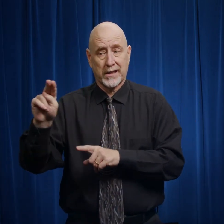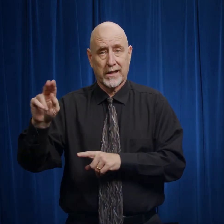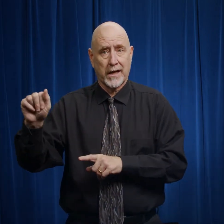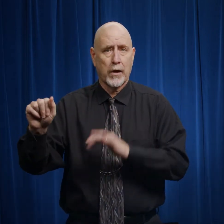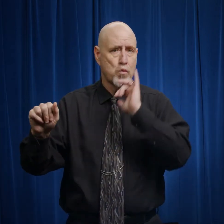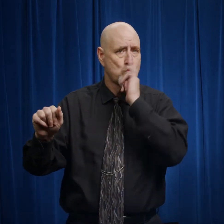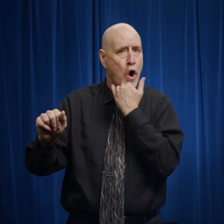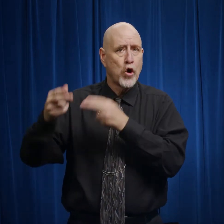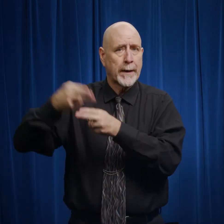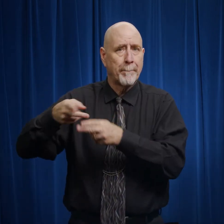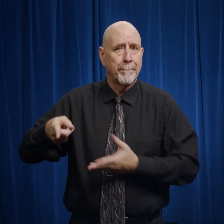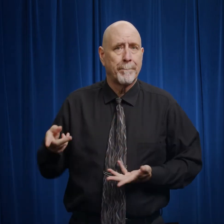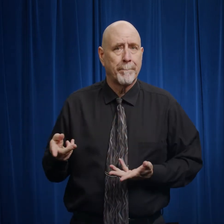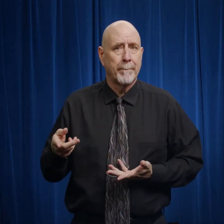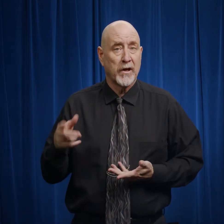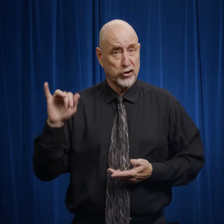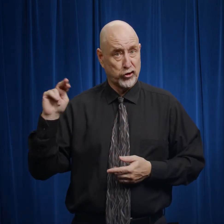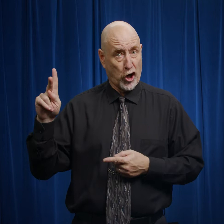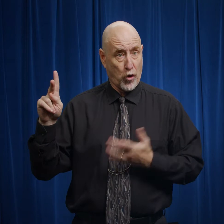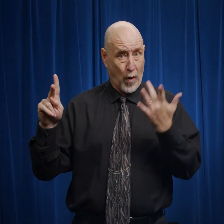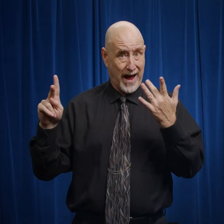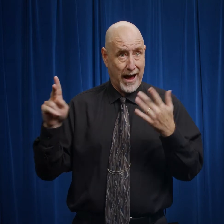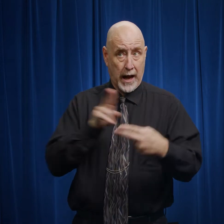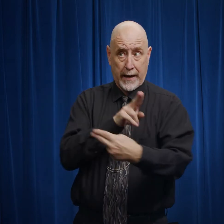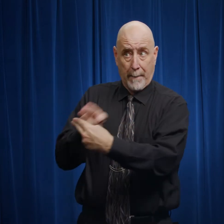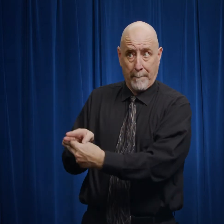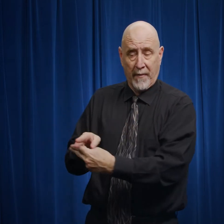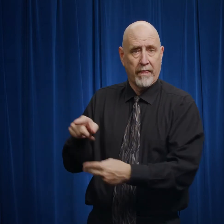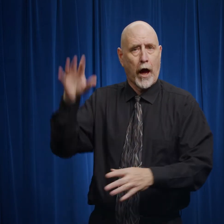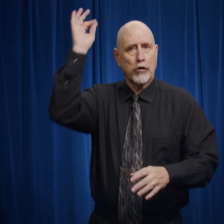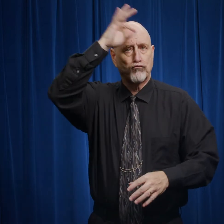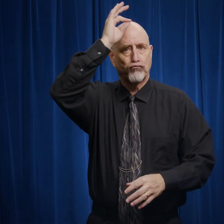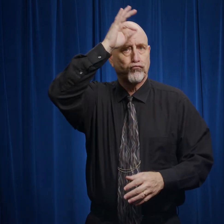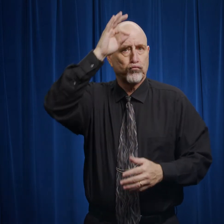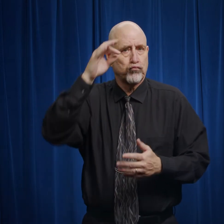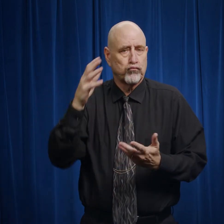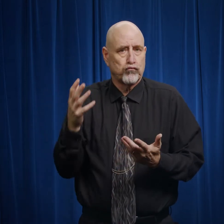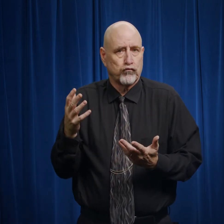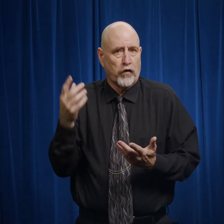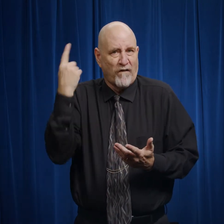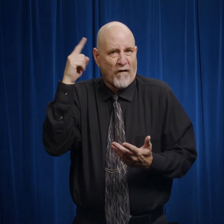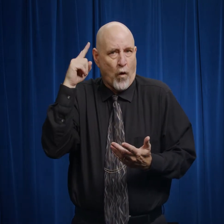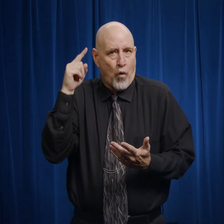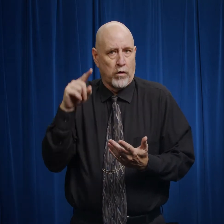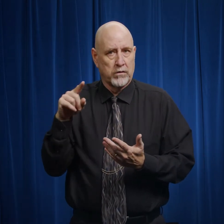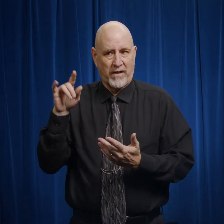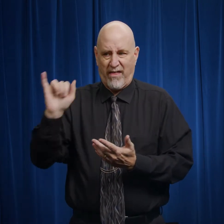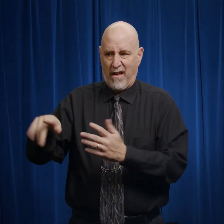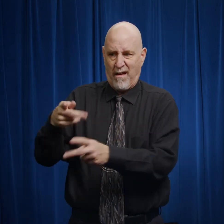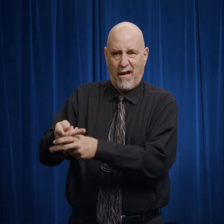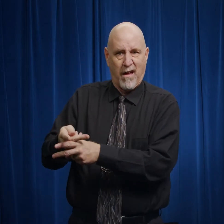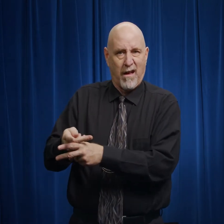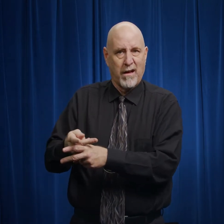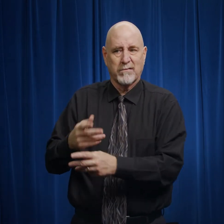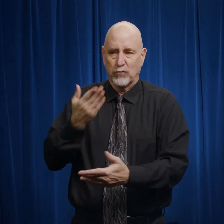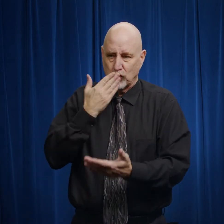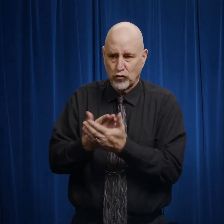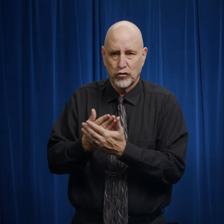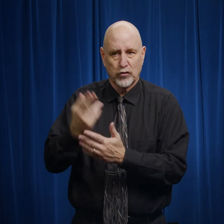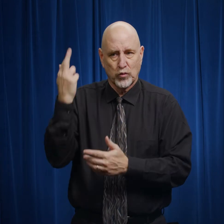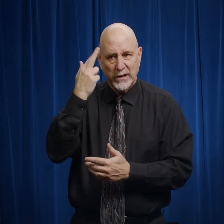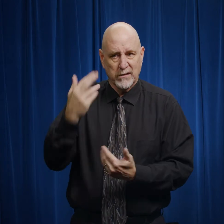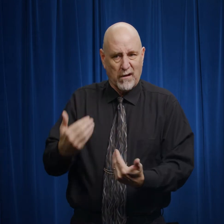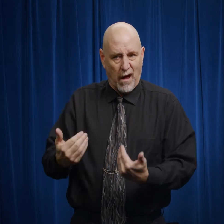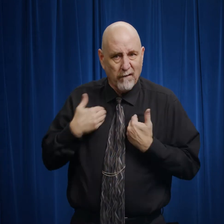junk DNA is a misnomer. We called it junk DNA because we didn't know that the DNA had